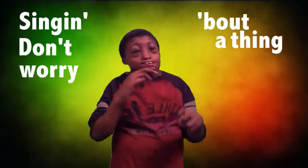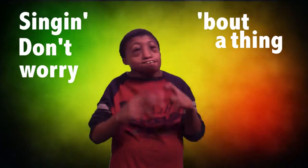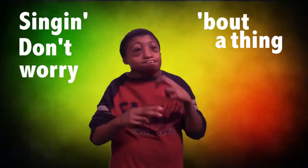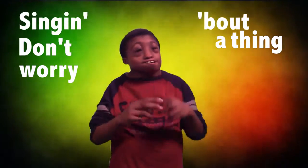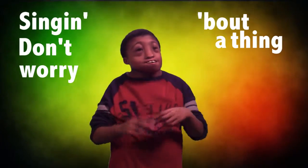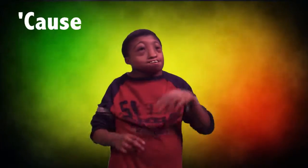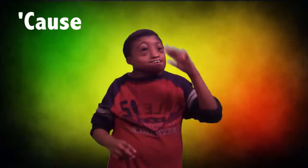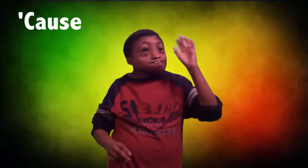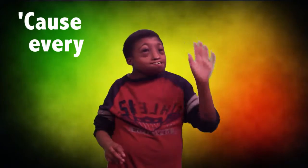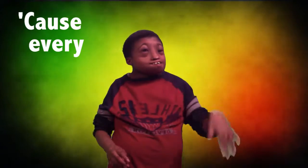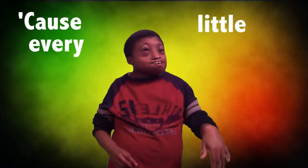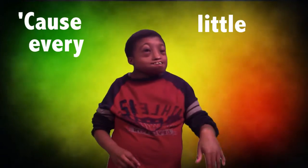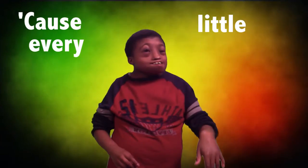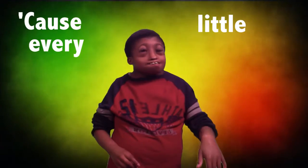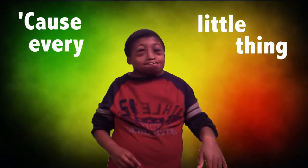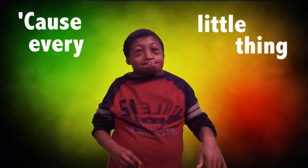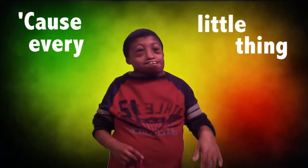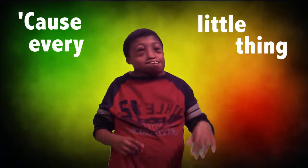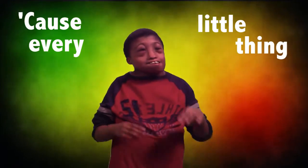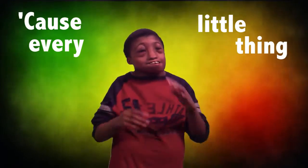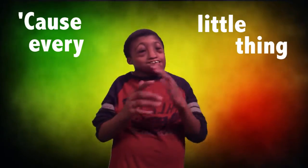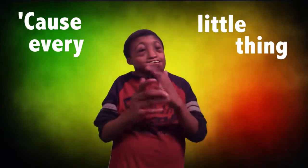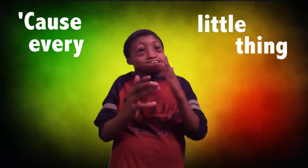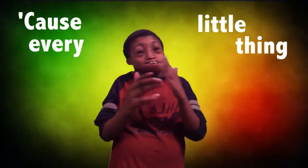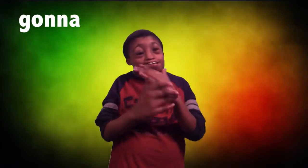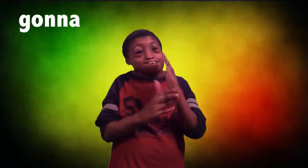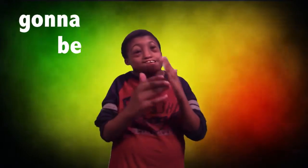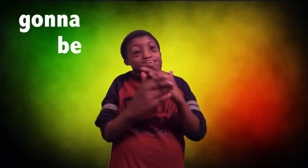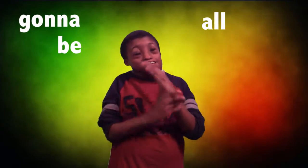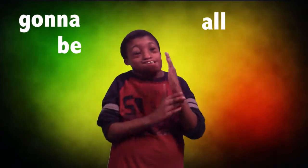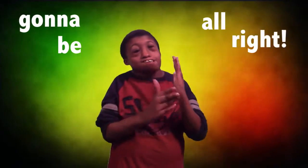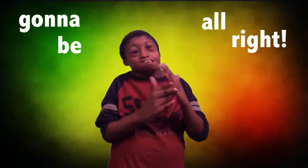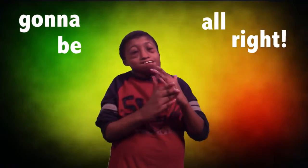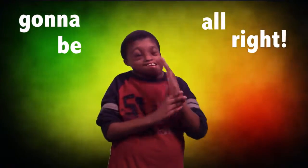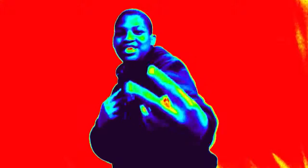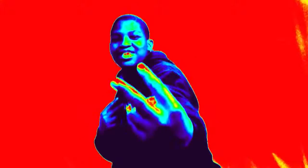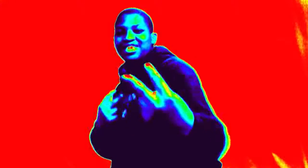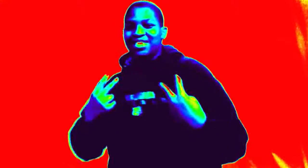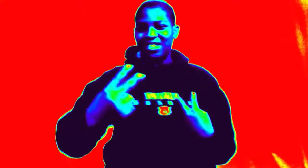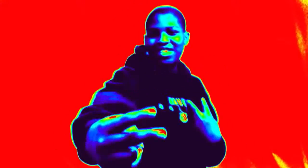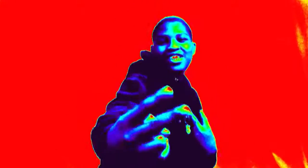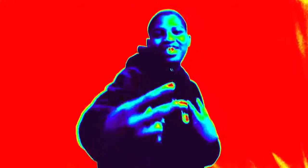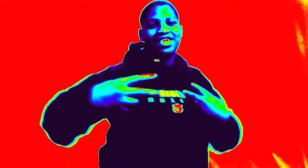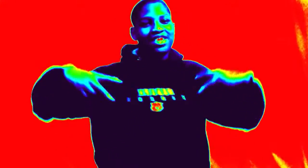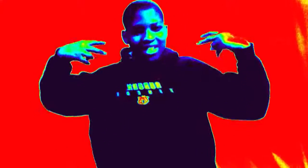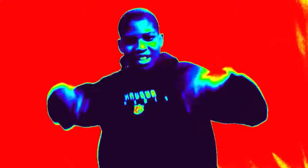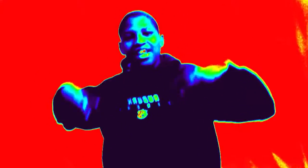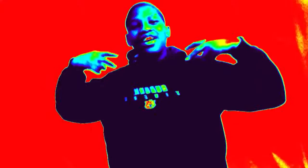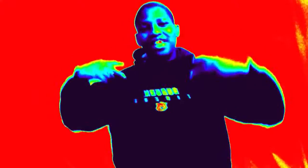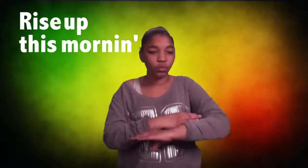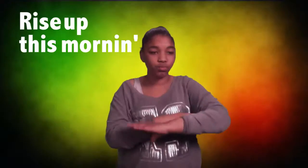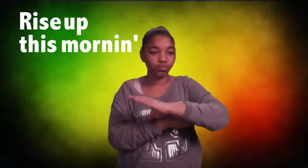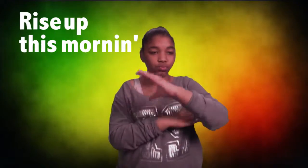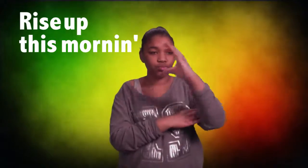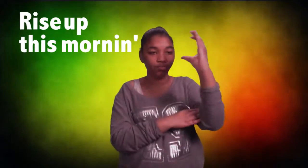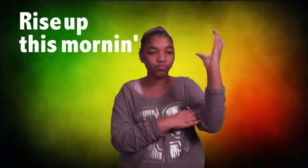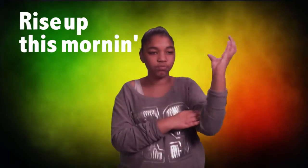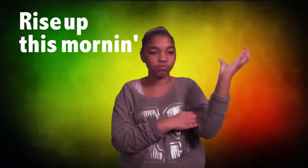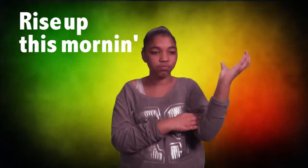Cause every little thing Gonna be alright Rise up this